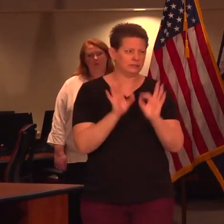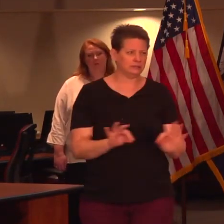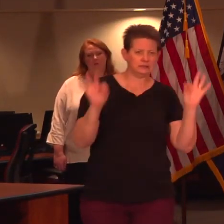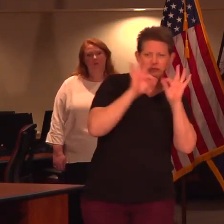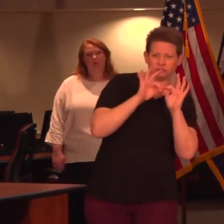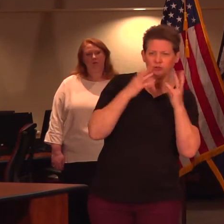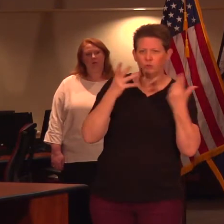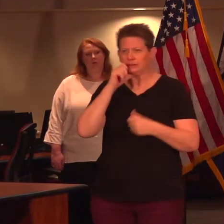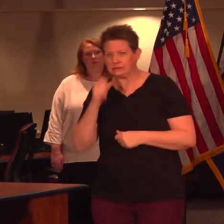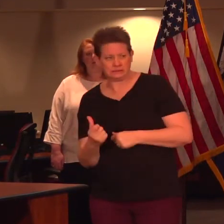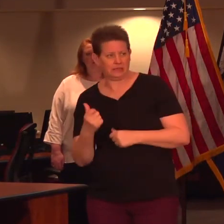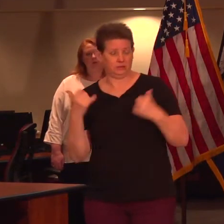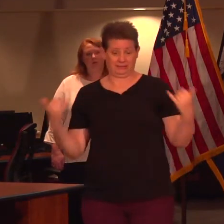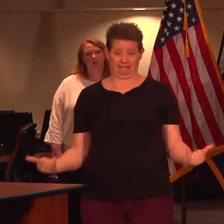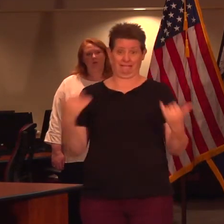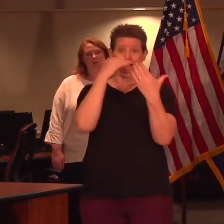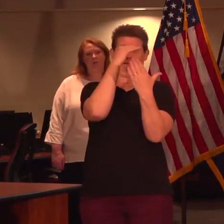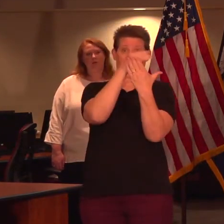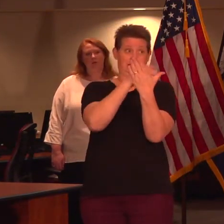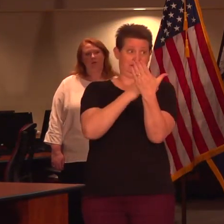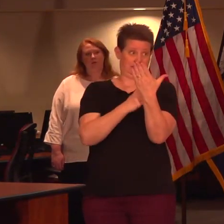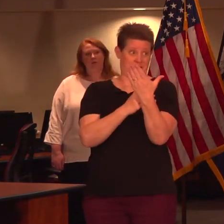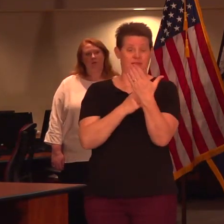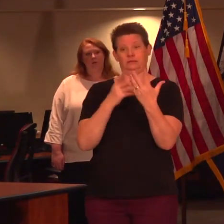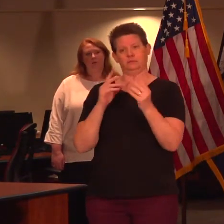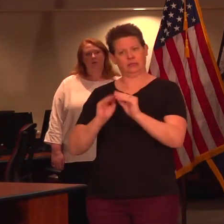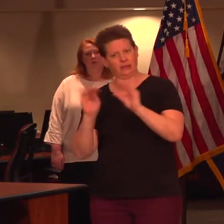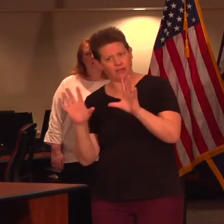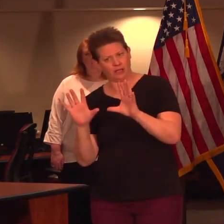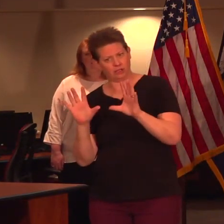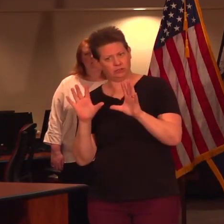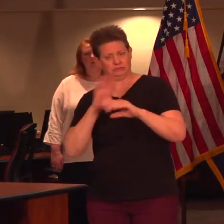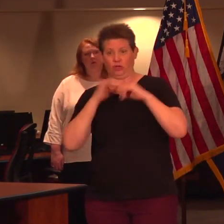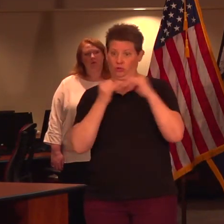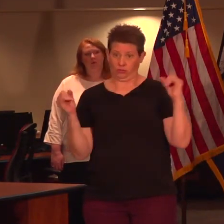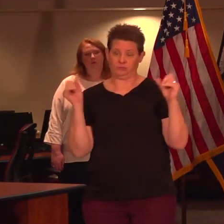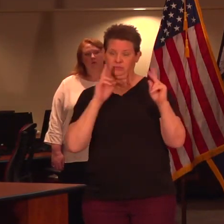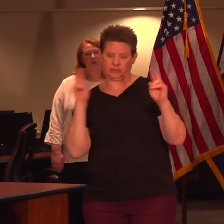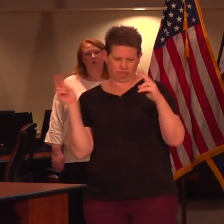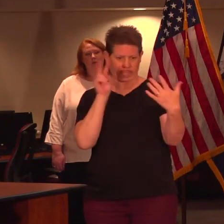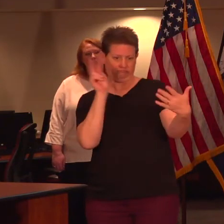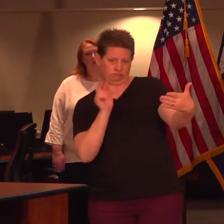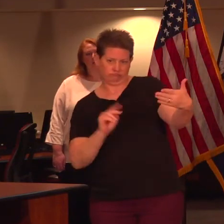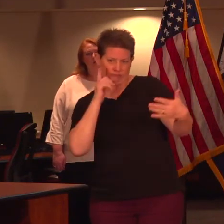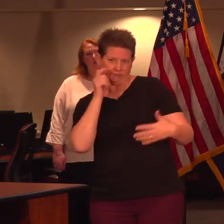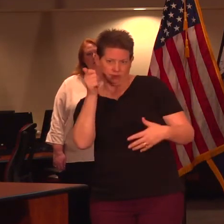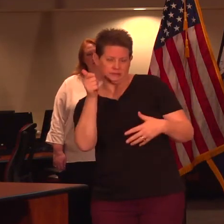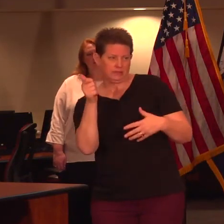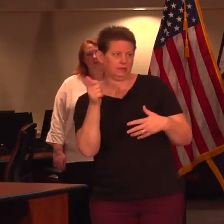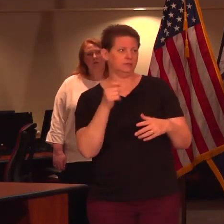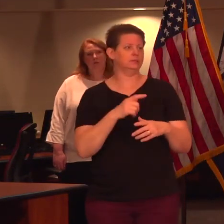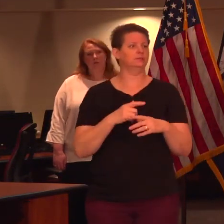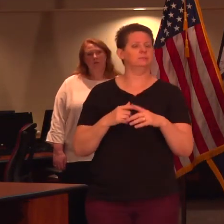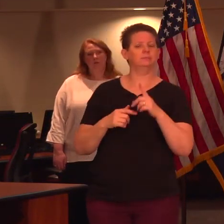what's not. Now the listing of the businesses that have gotten clarifications from Commerce is online, so people can go and see for themselves. But what